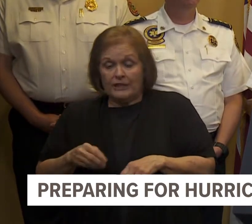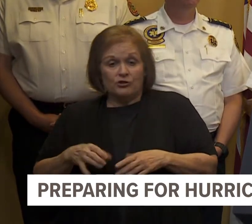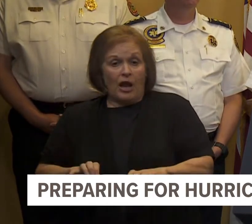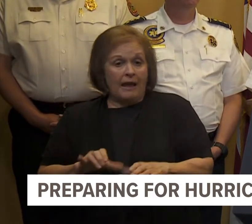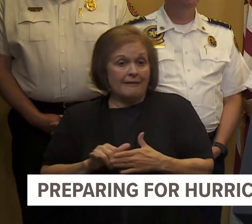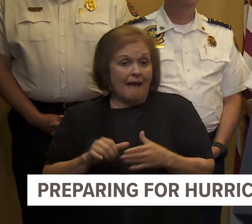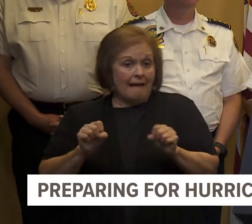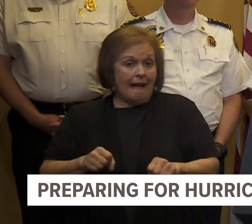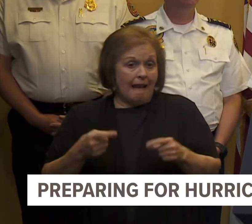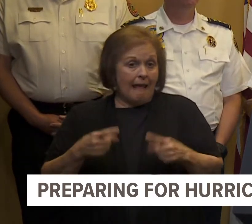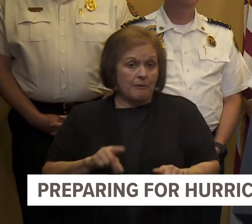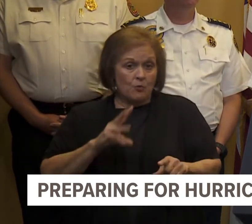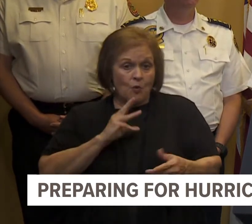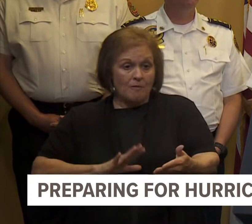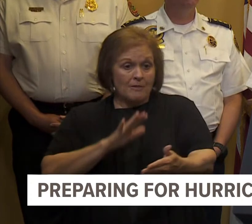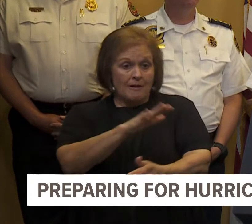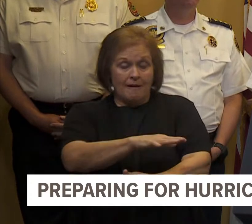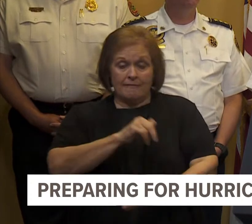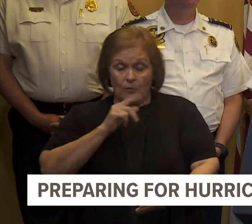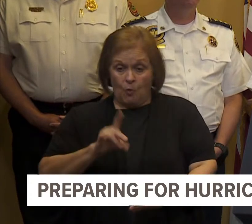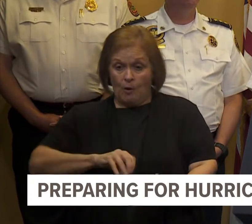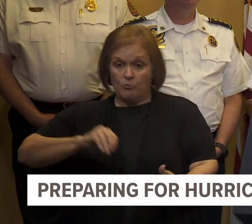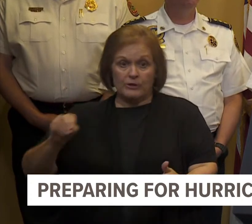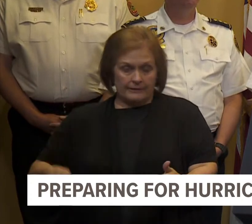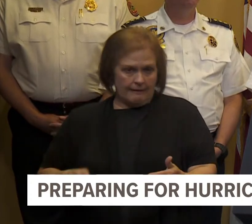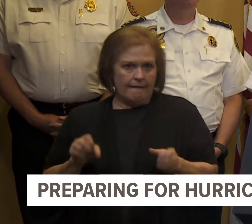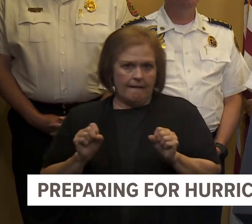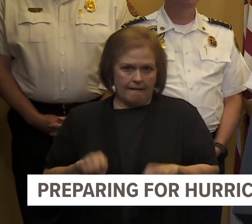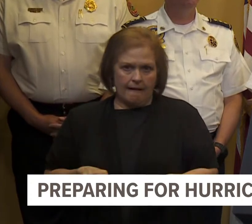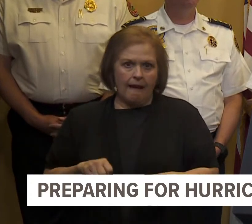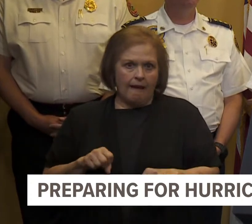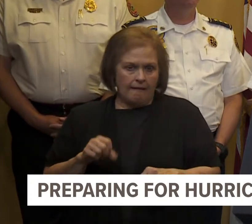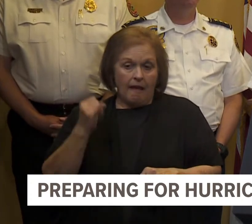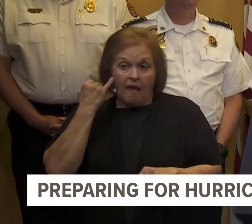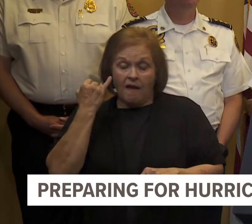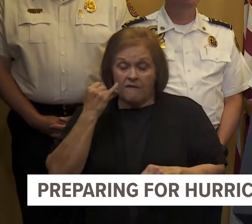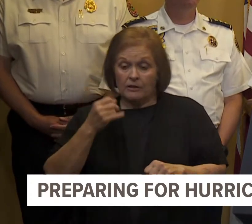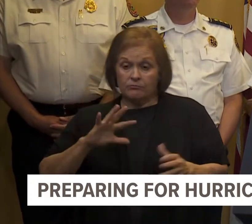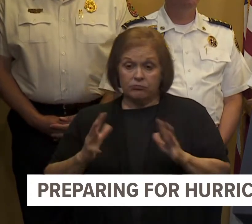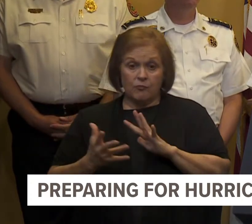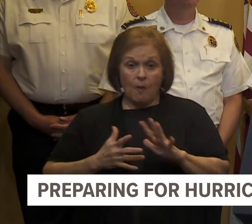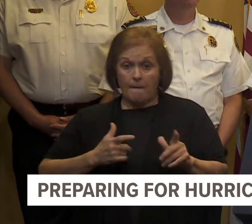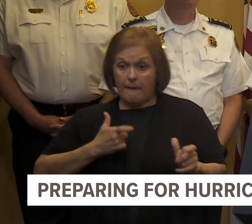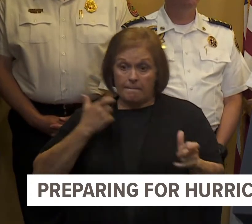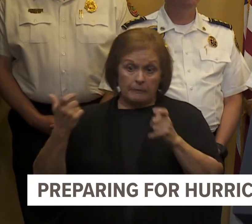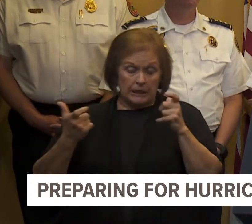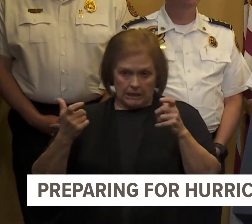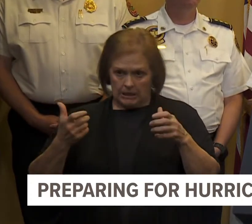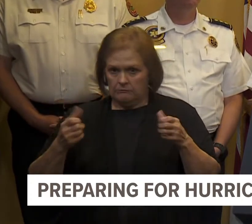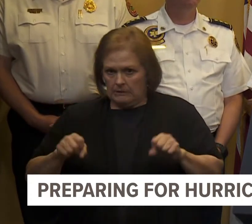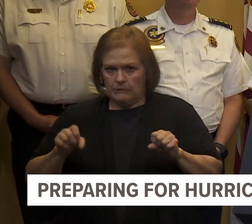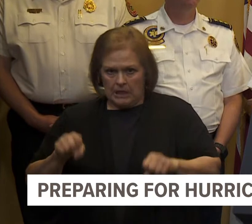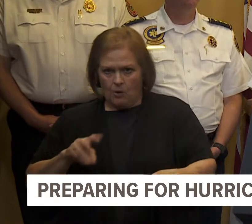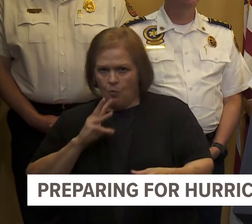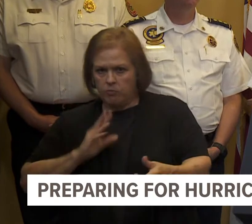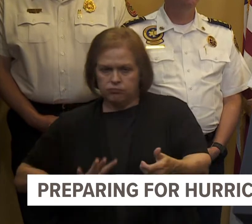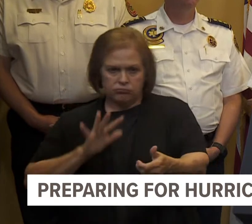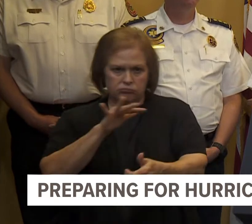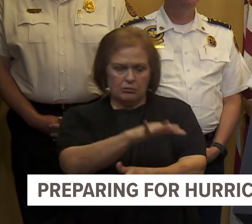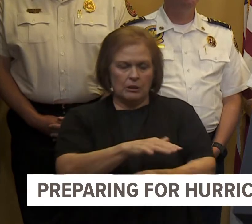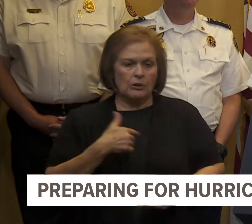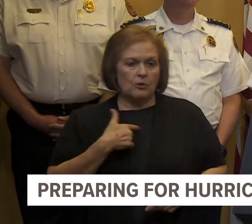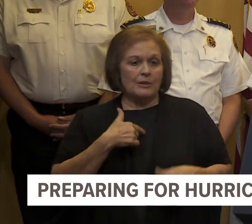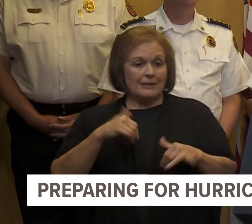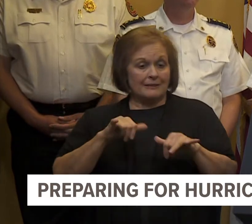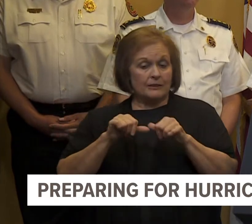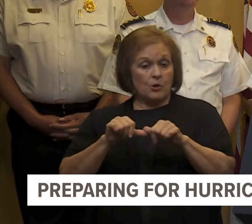not a full protection system. It can be overtopped by a storm large enough, and someday that will happen. We continue to work on the Sealer